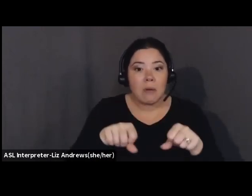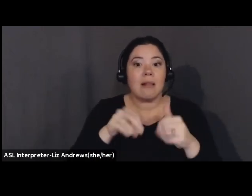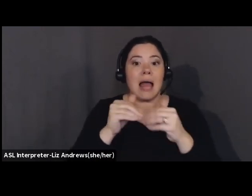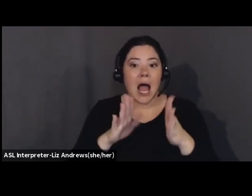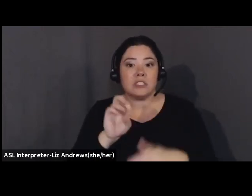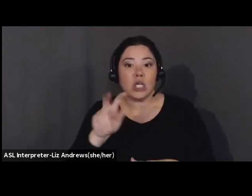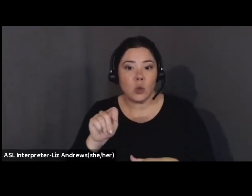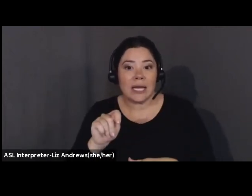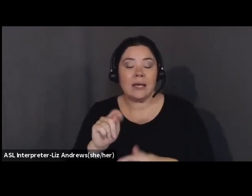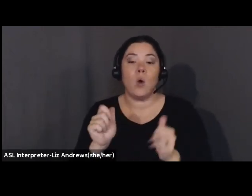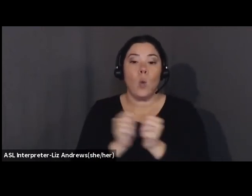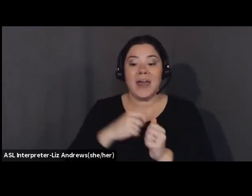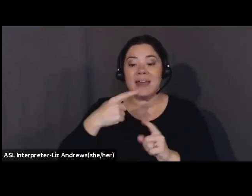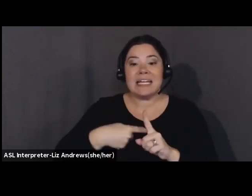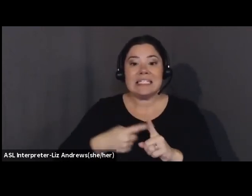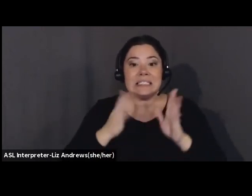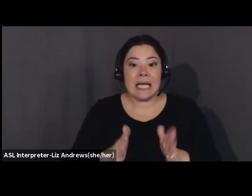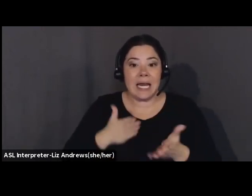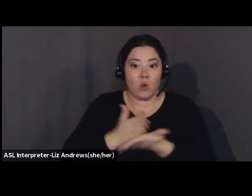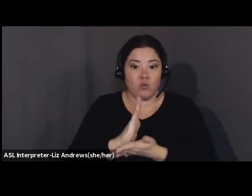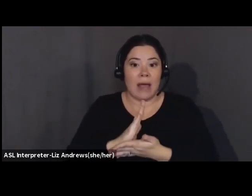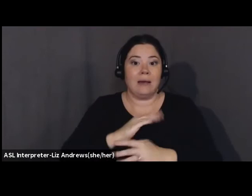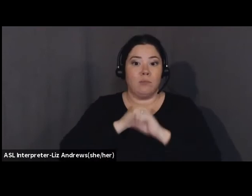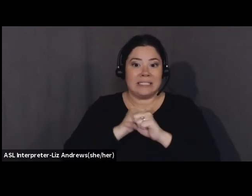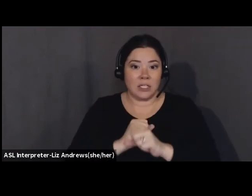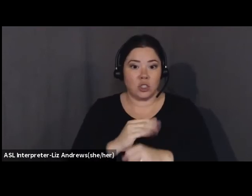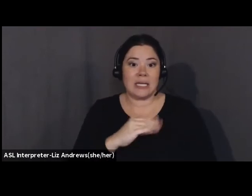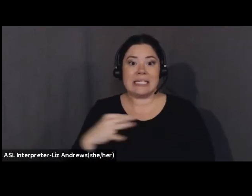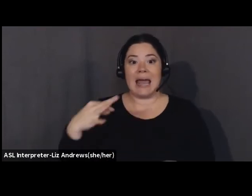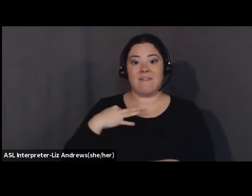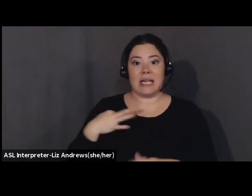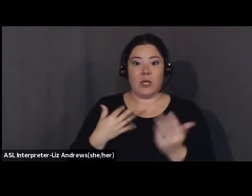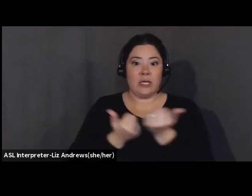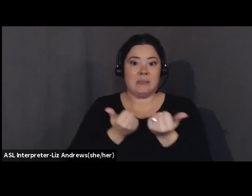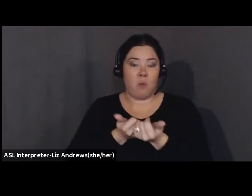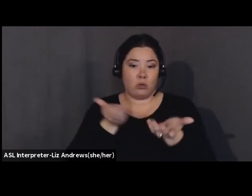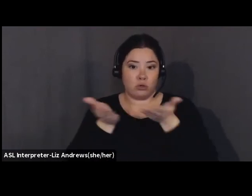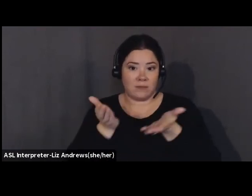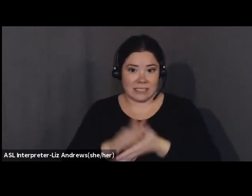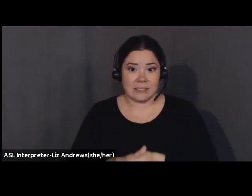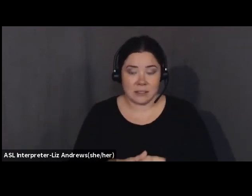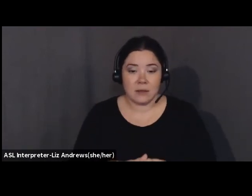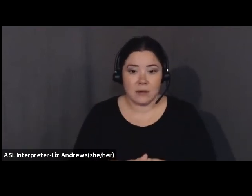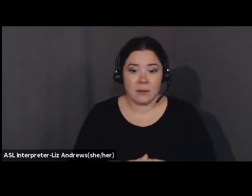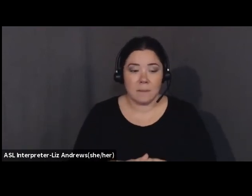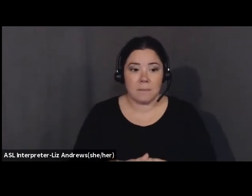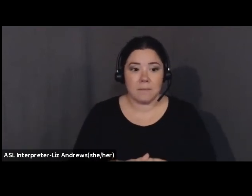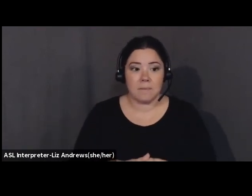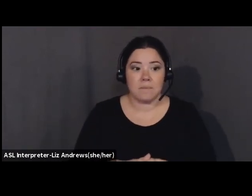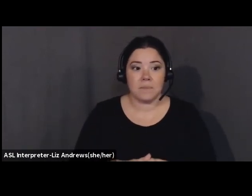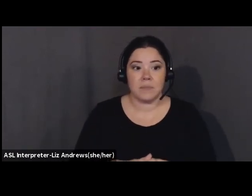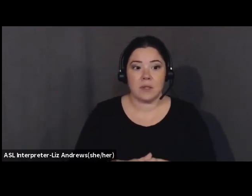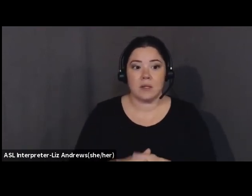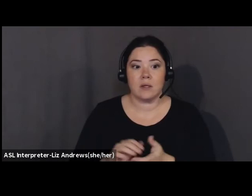right protections and voluntary supportive services. No more than 25% of the units in